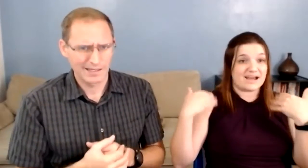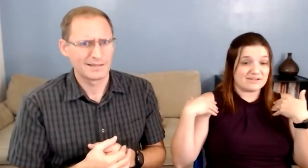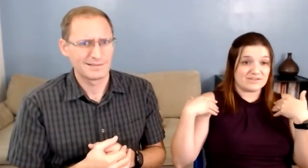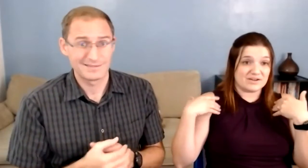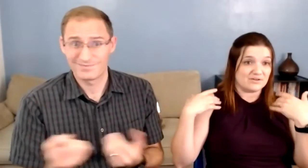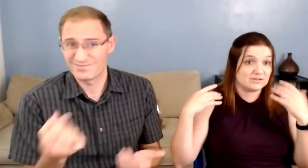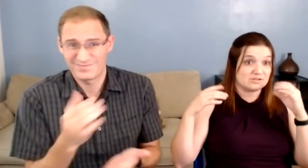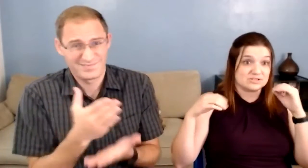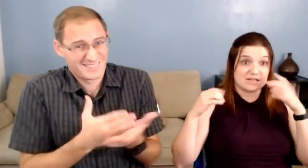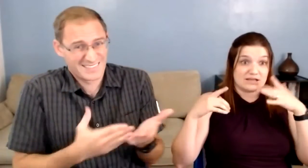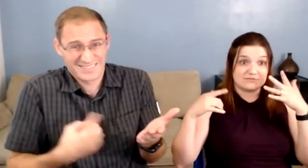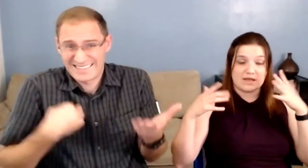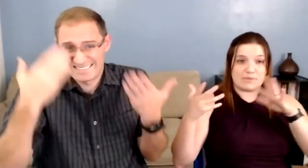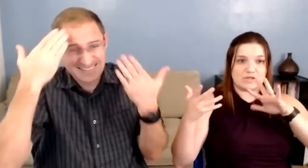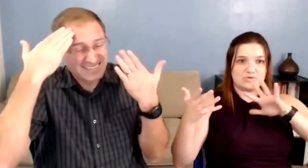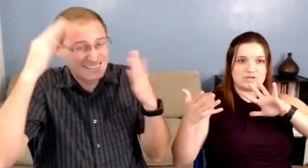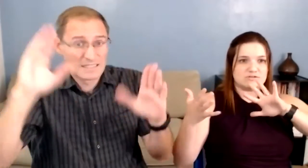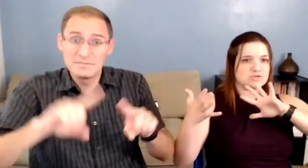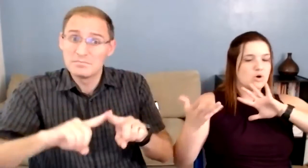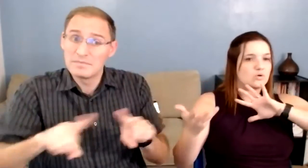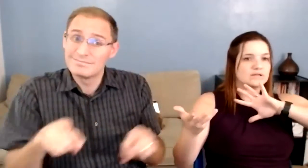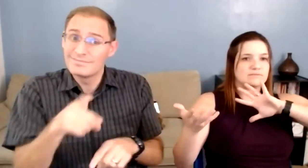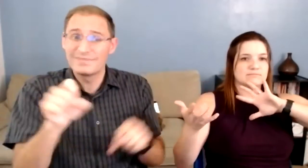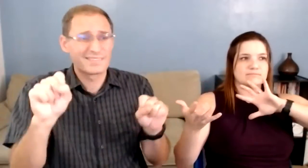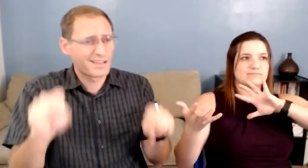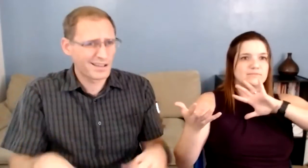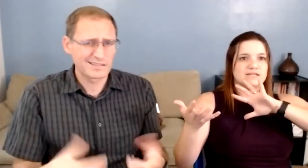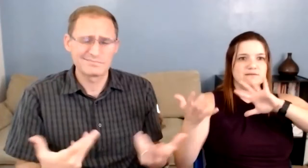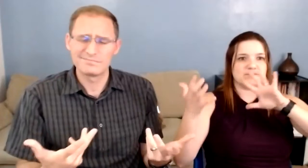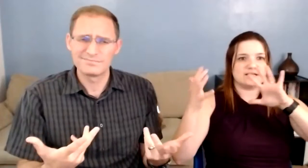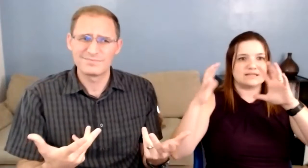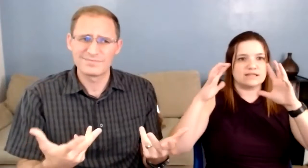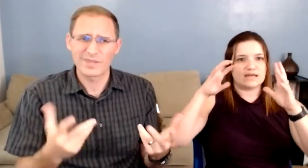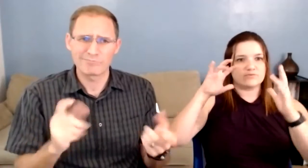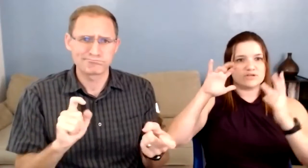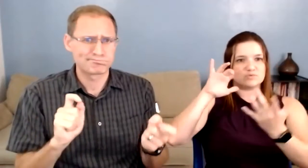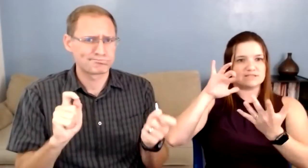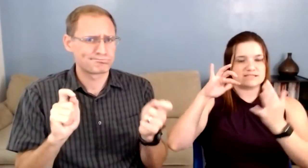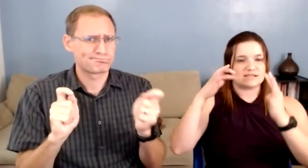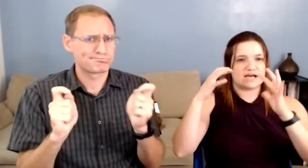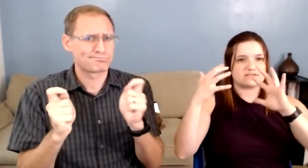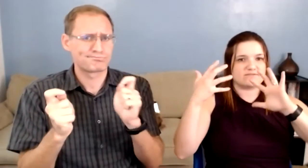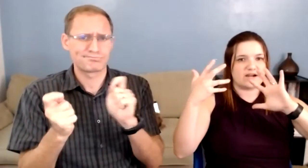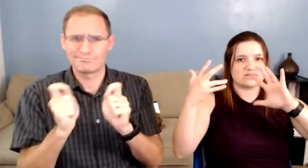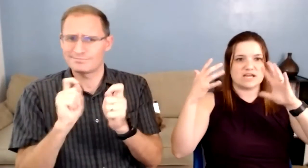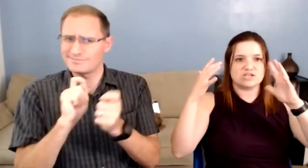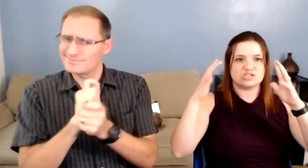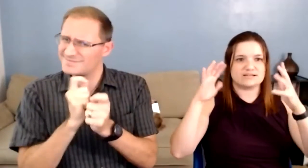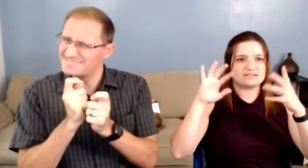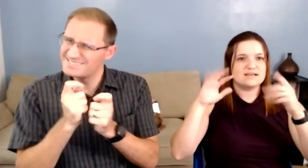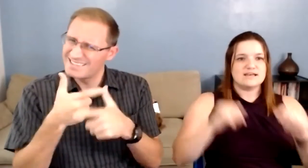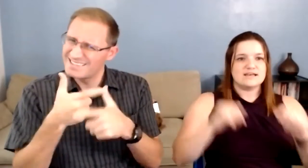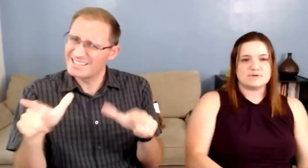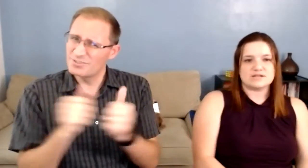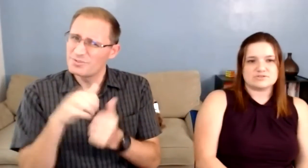some that I don't even know. They're just like, but you can totally manipulate the language with these classifiers, and